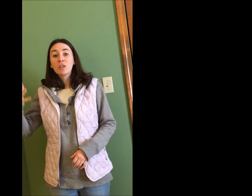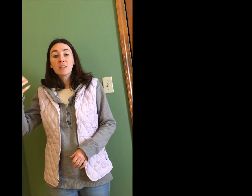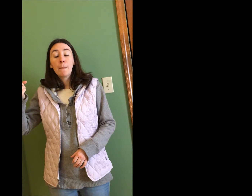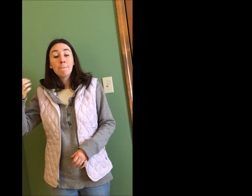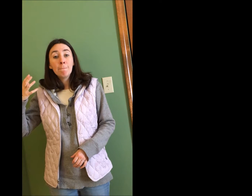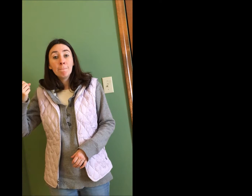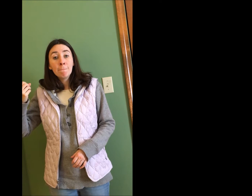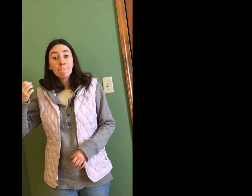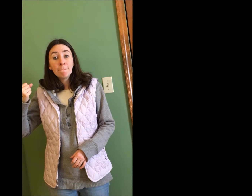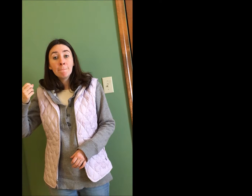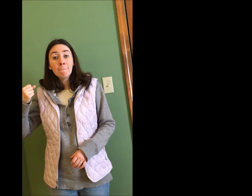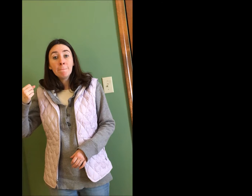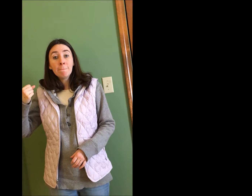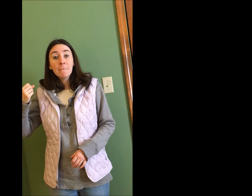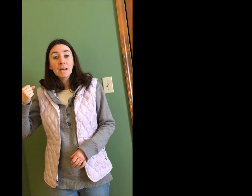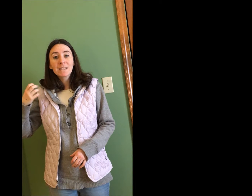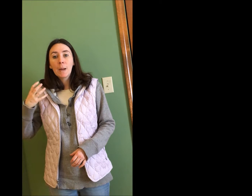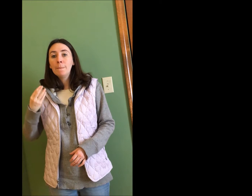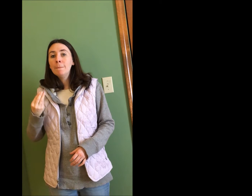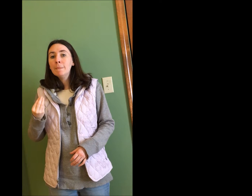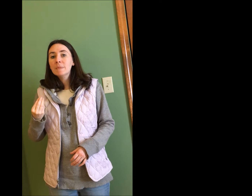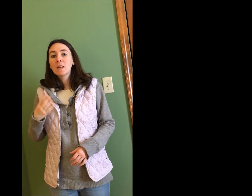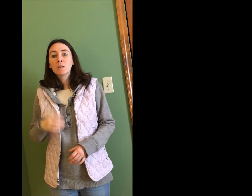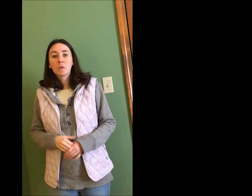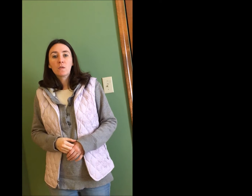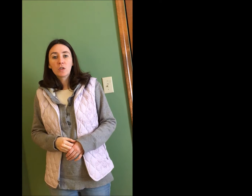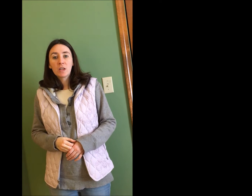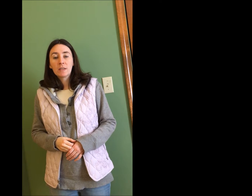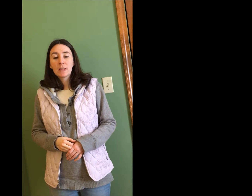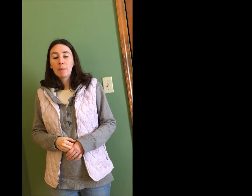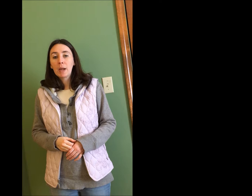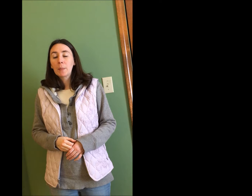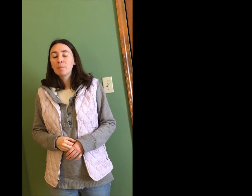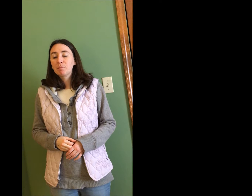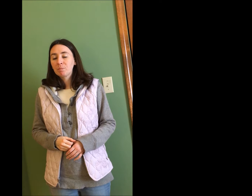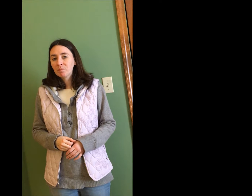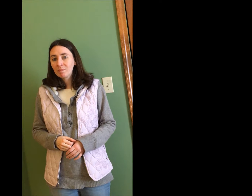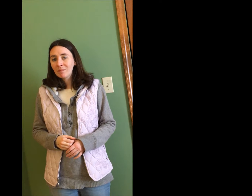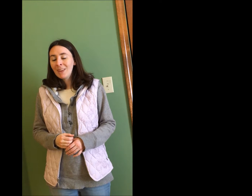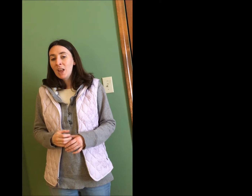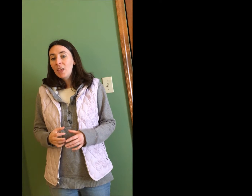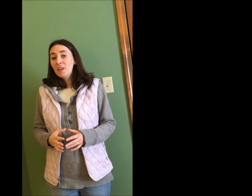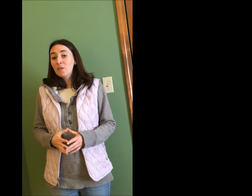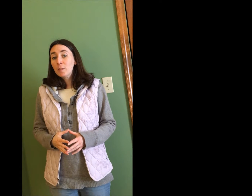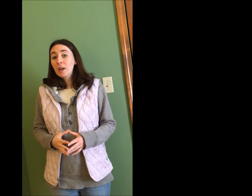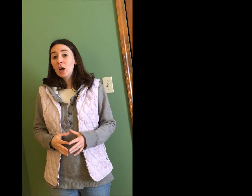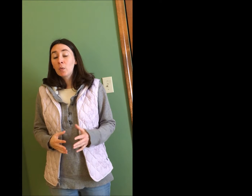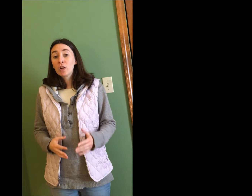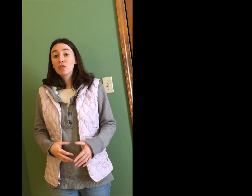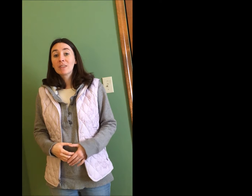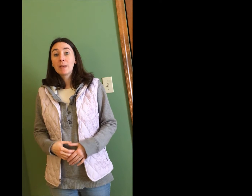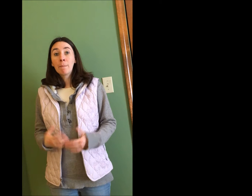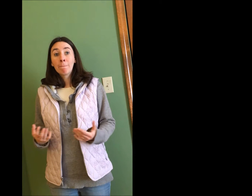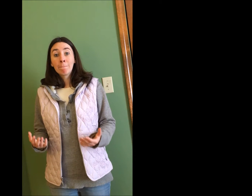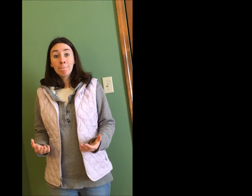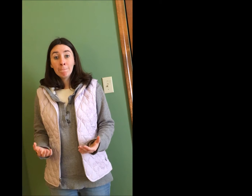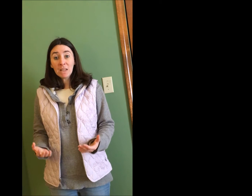some because the sound is one of the first sounds that they make. Then from there, I want to drink some